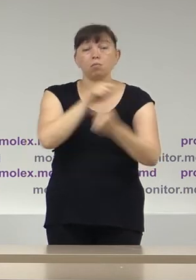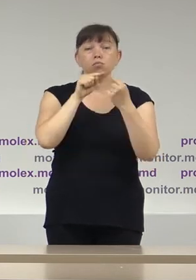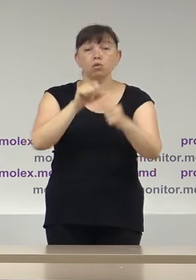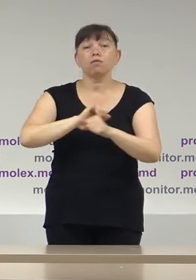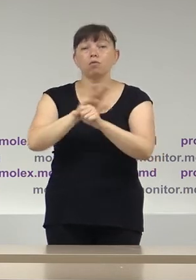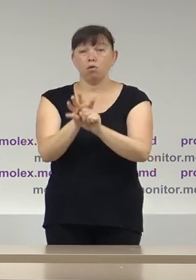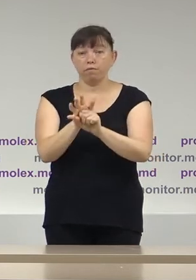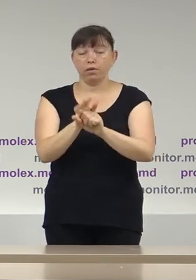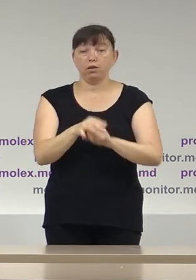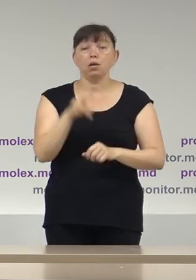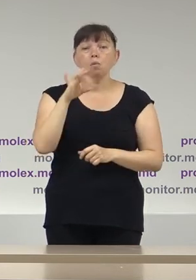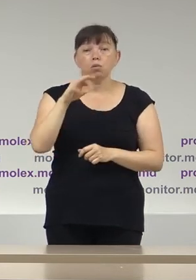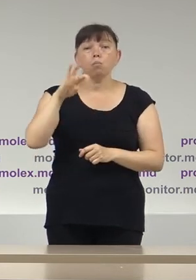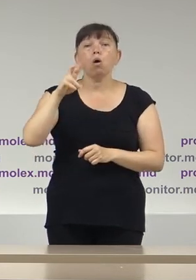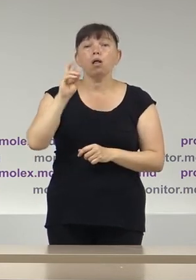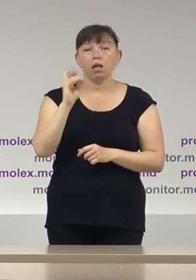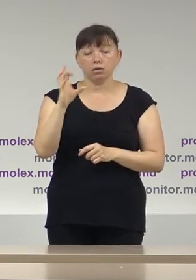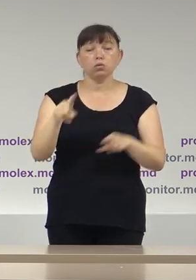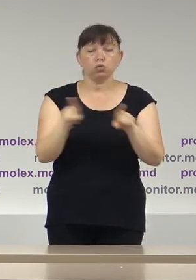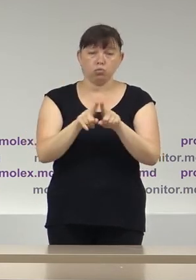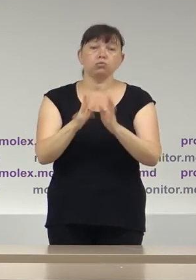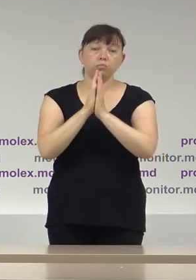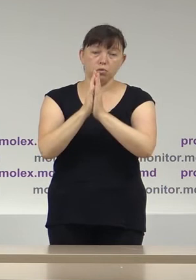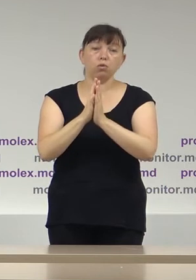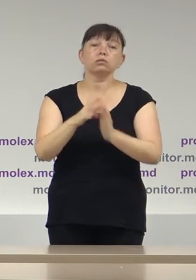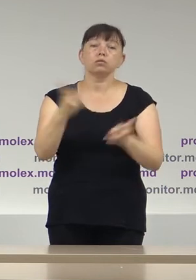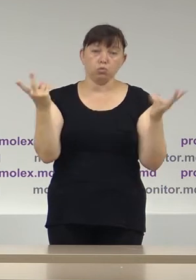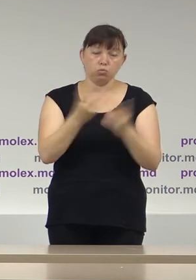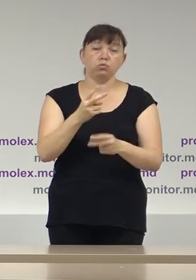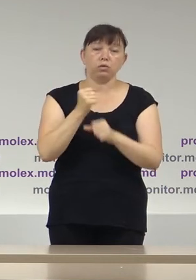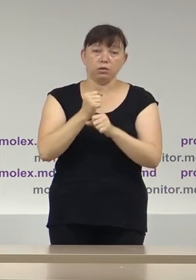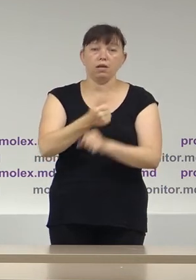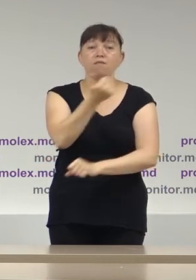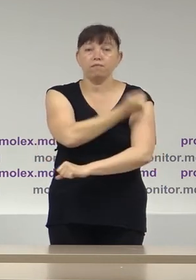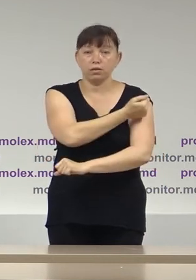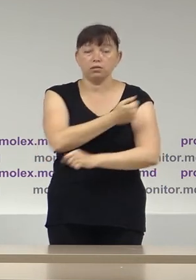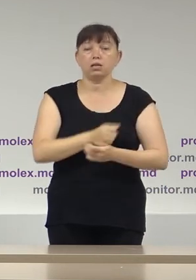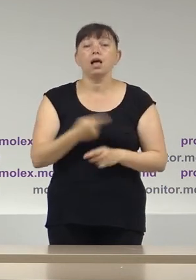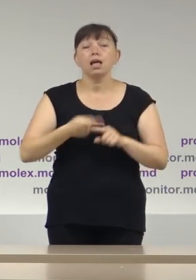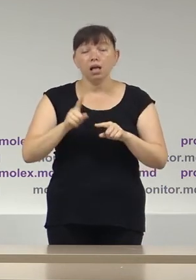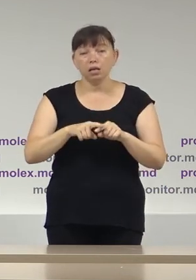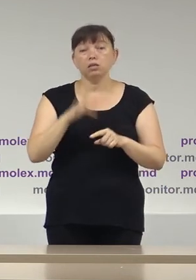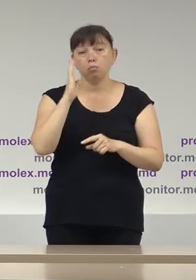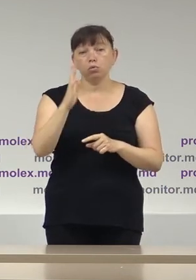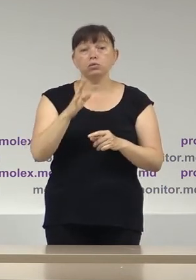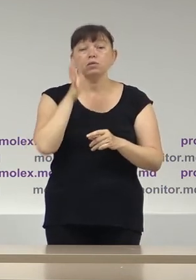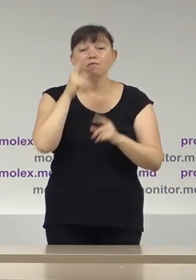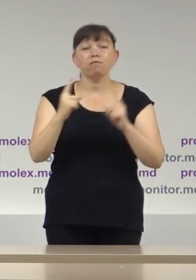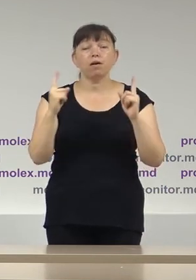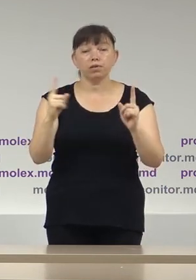after exercising their right to vote, to get a vaccine against COVID-19. Promo-LEX also